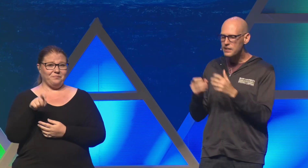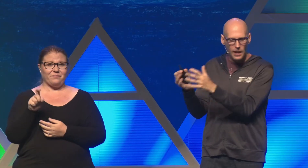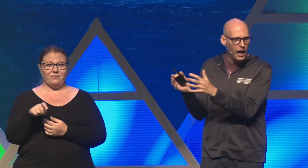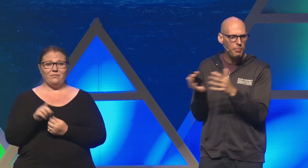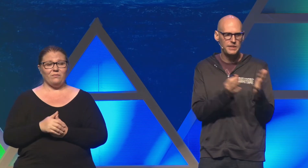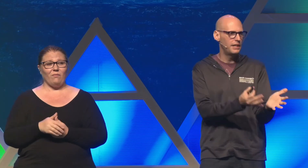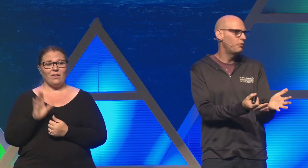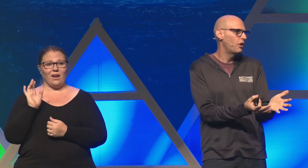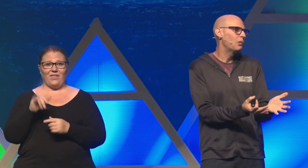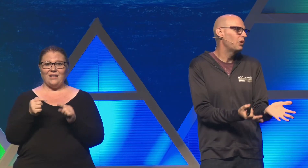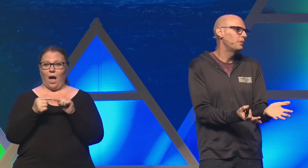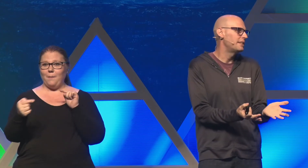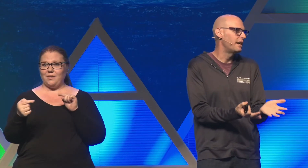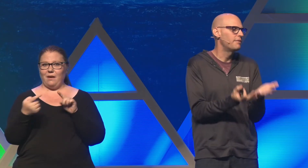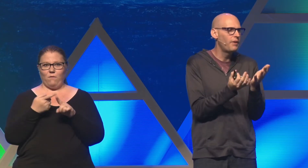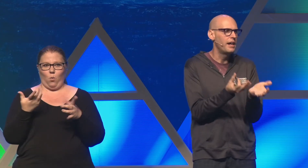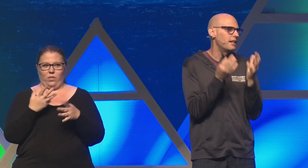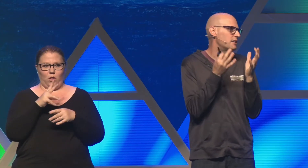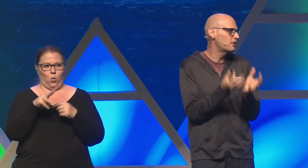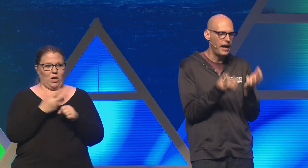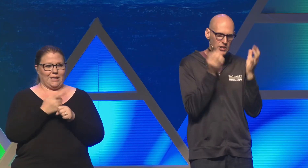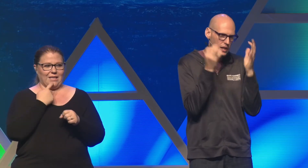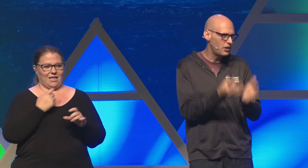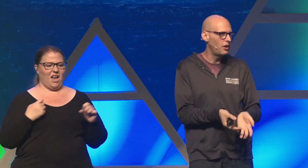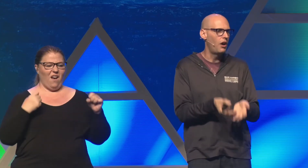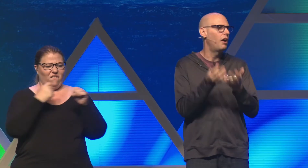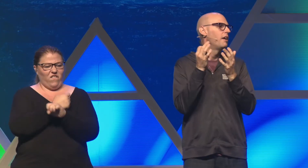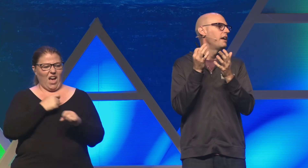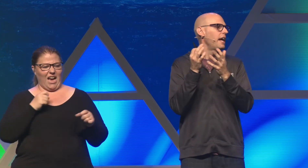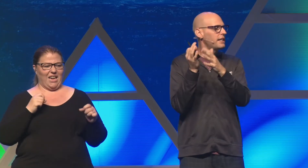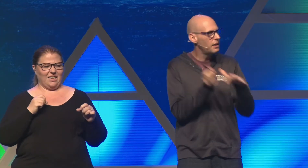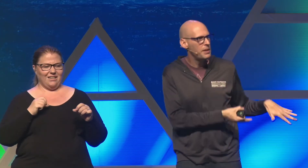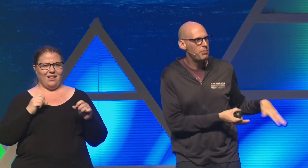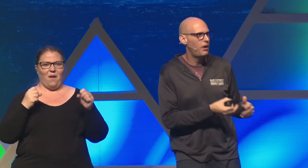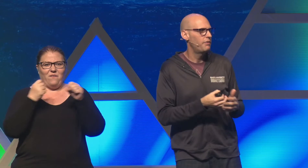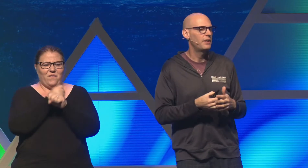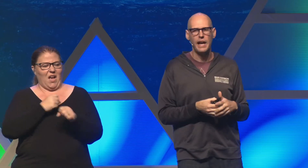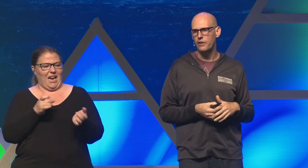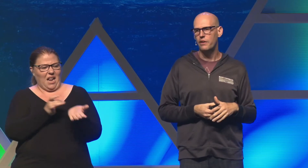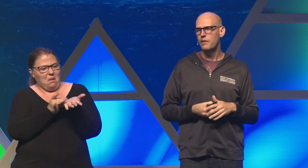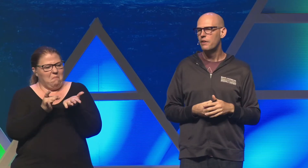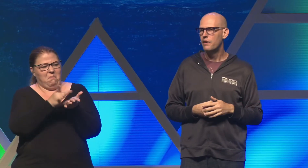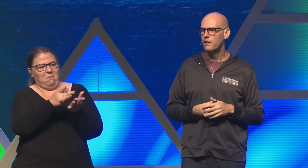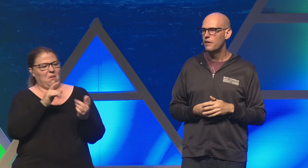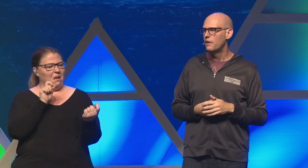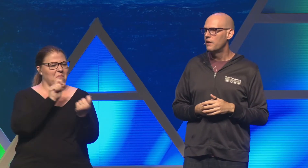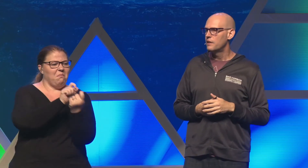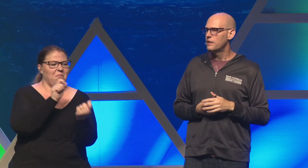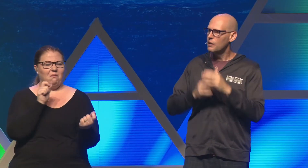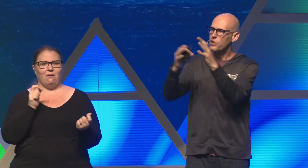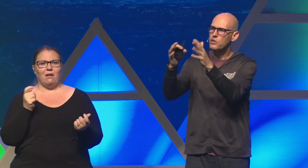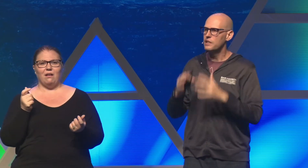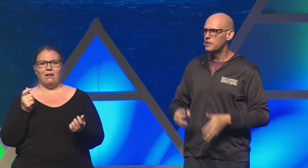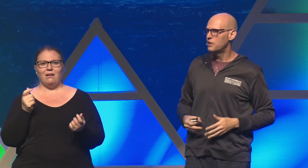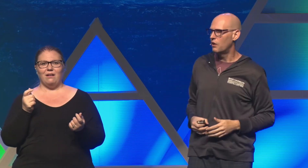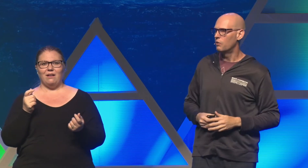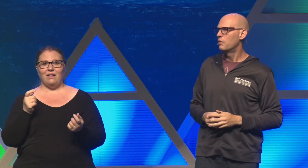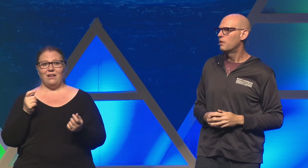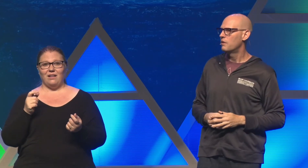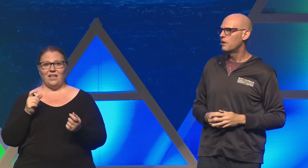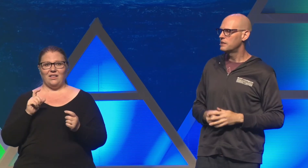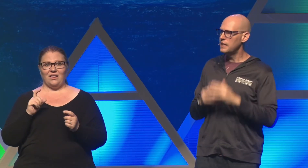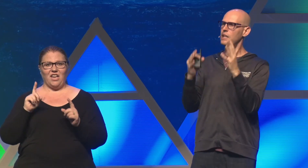That's the opposite of what our world would say. Fight and scratch and claw and kick people off the ladder. Get where you need to